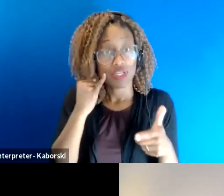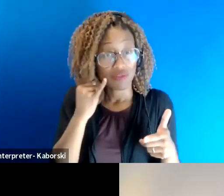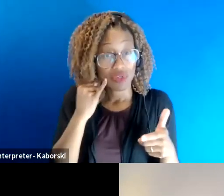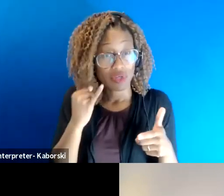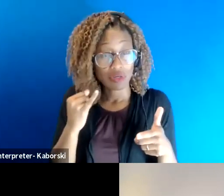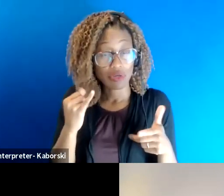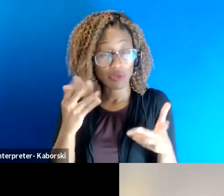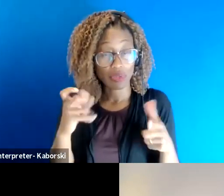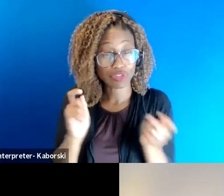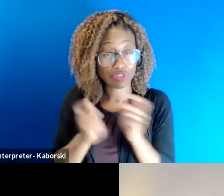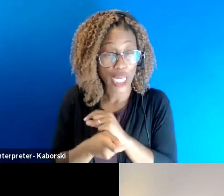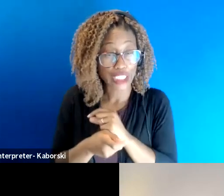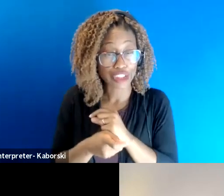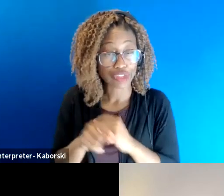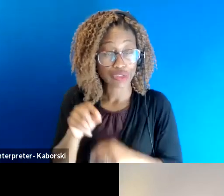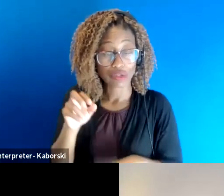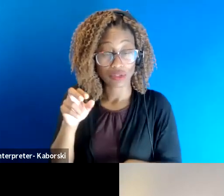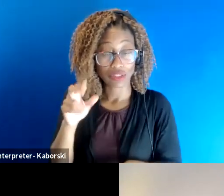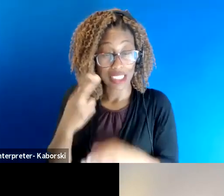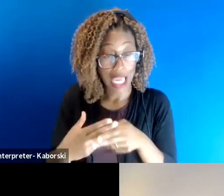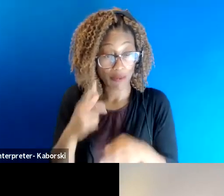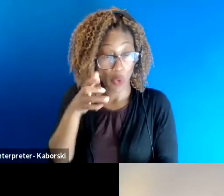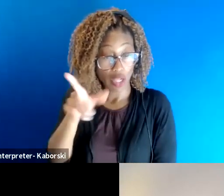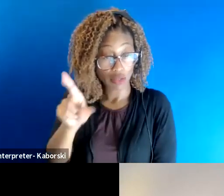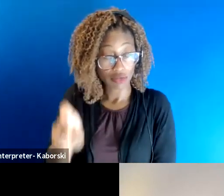to rename the slogan?